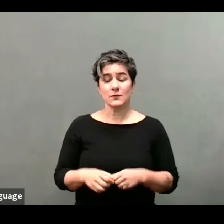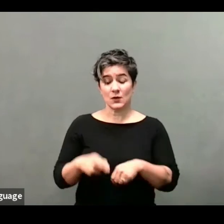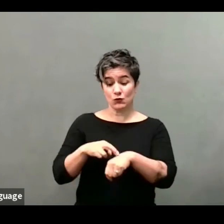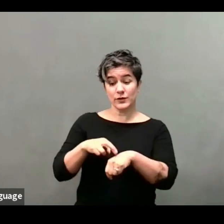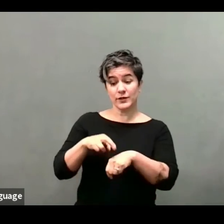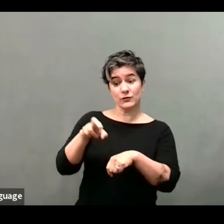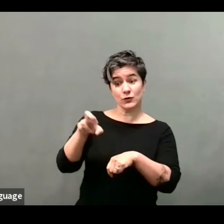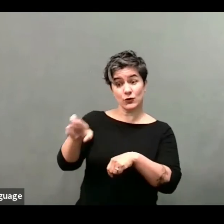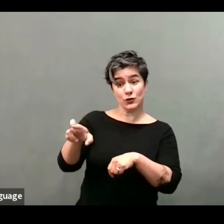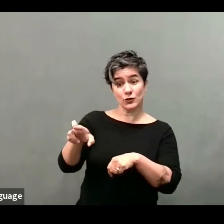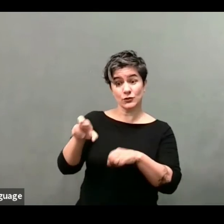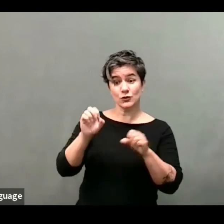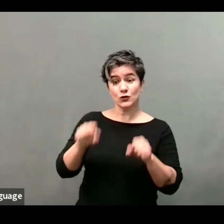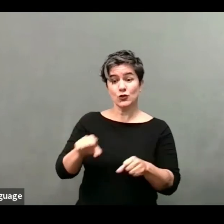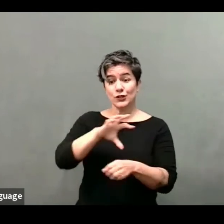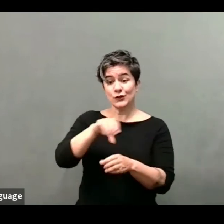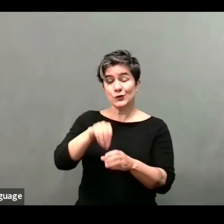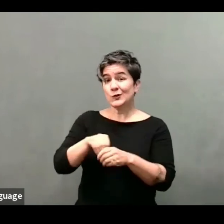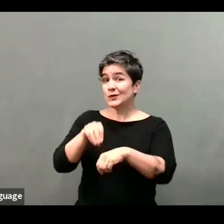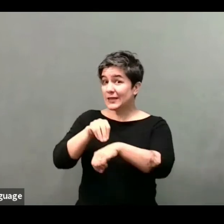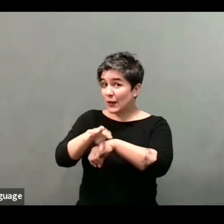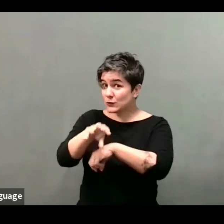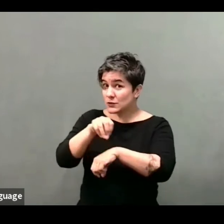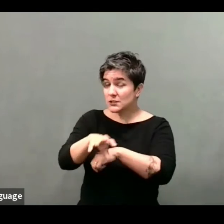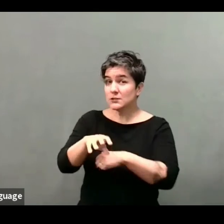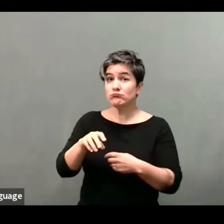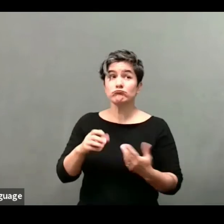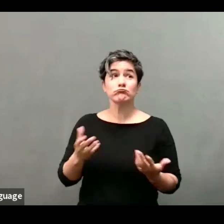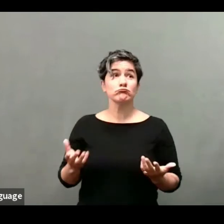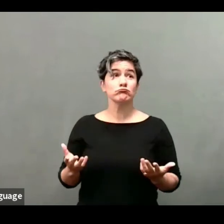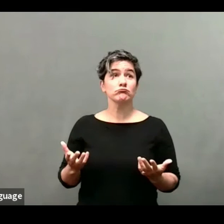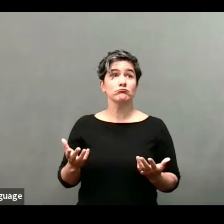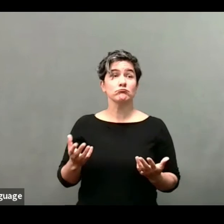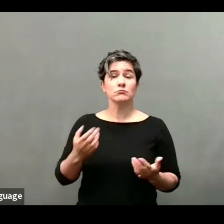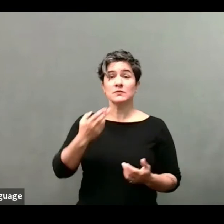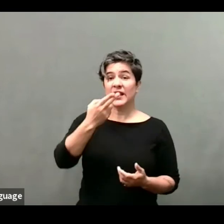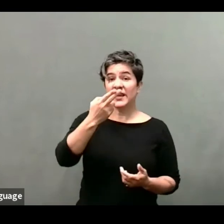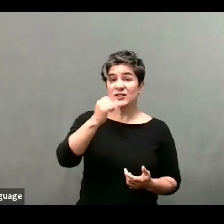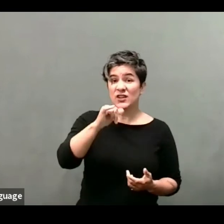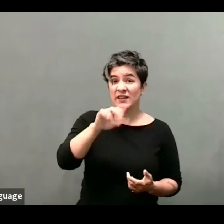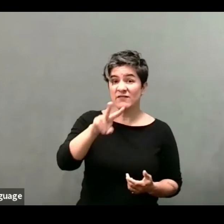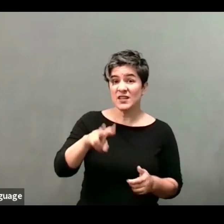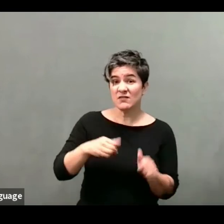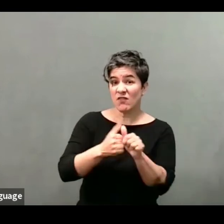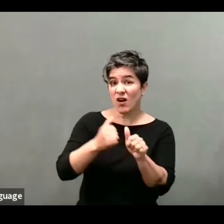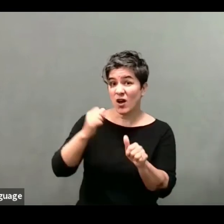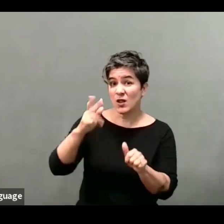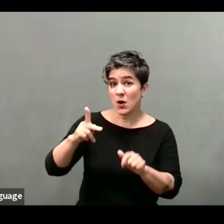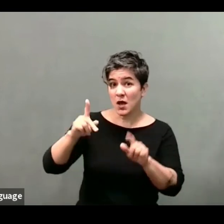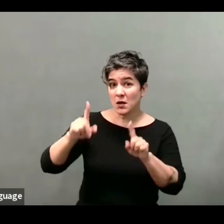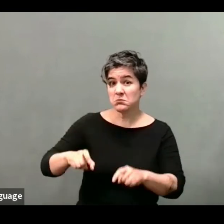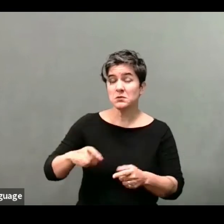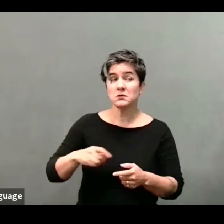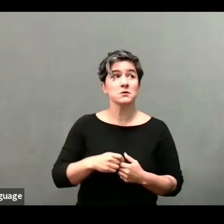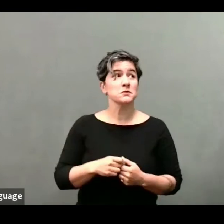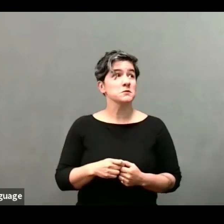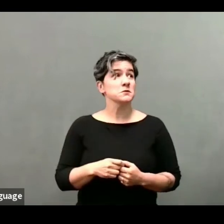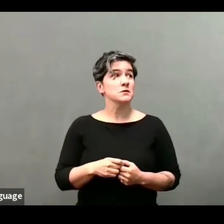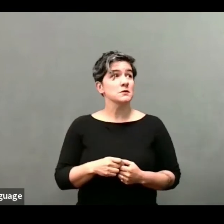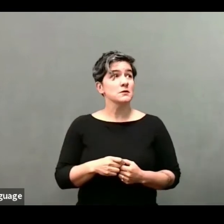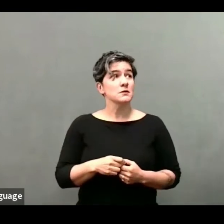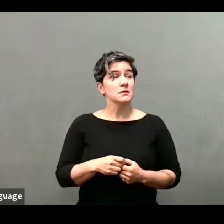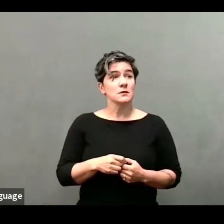might include things like counseling. It could include things like HIV follow-up.